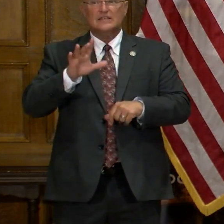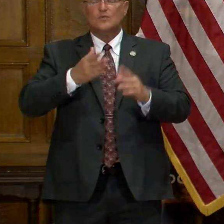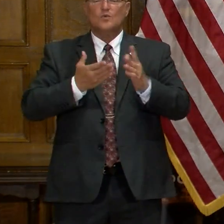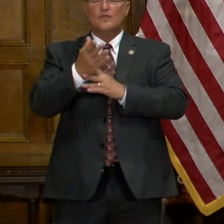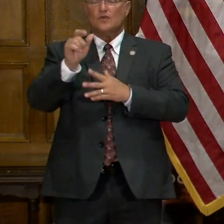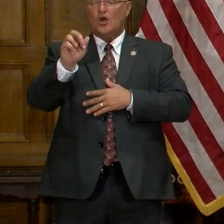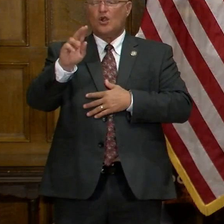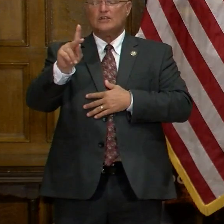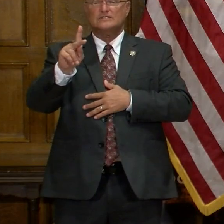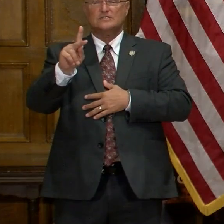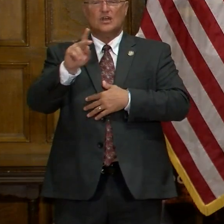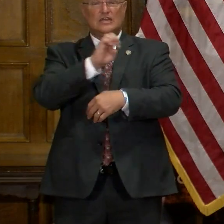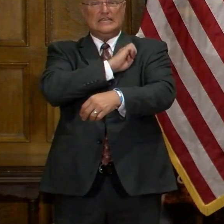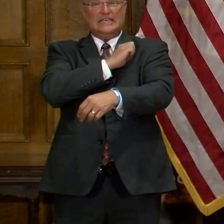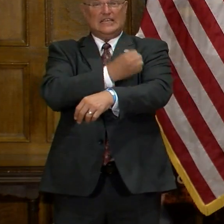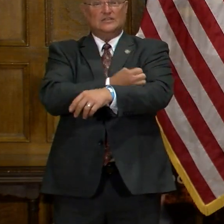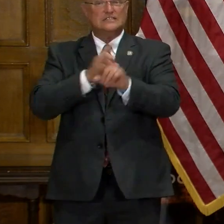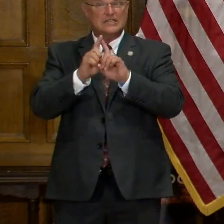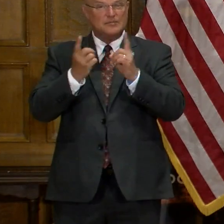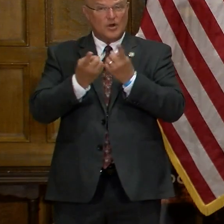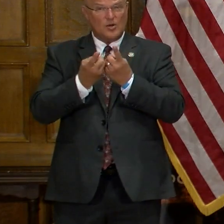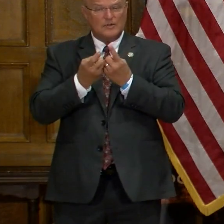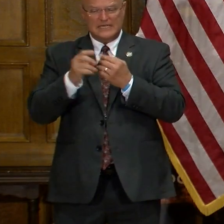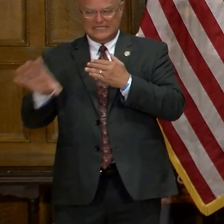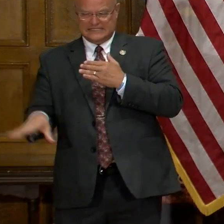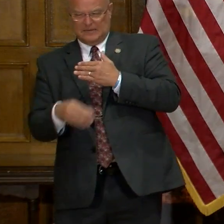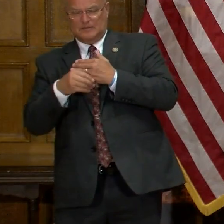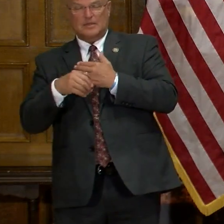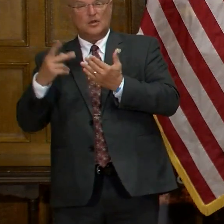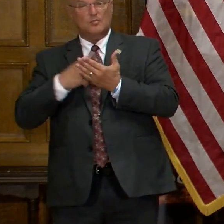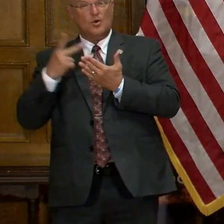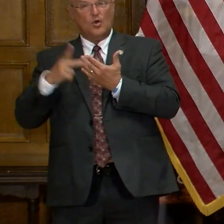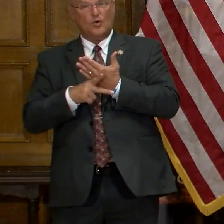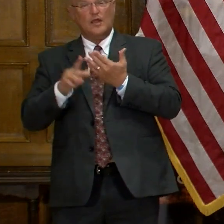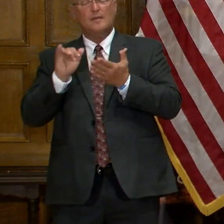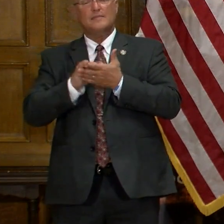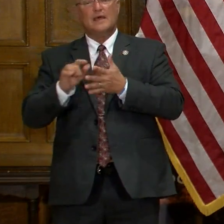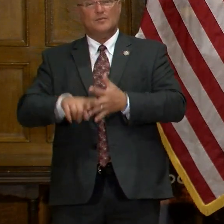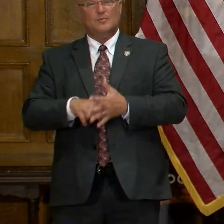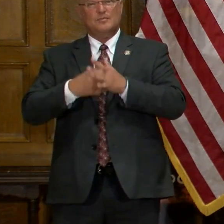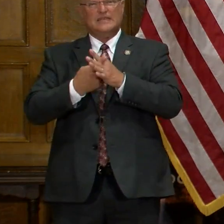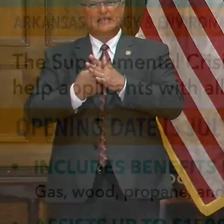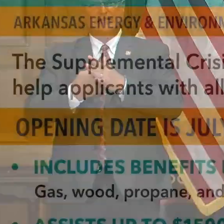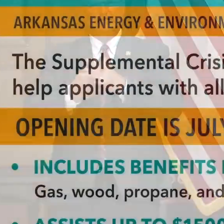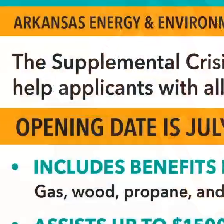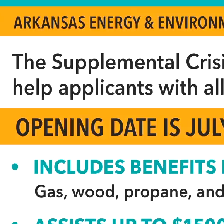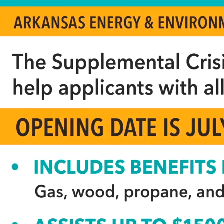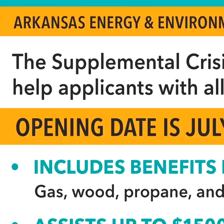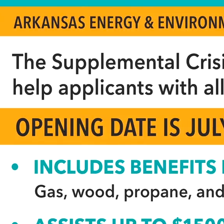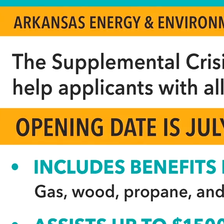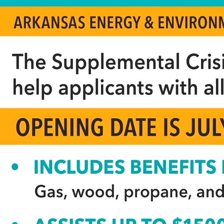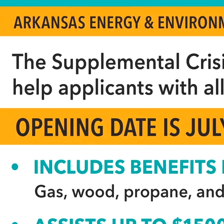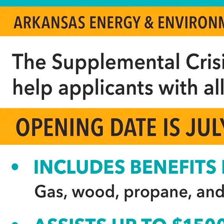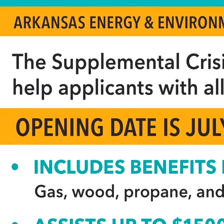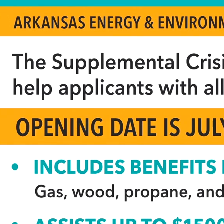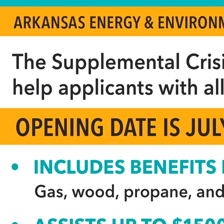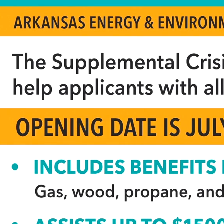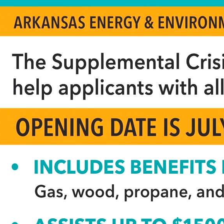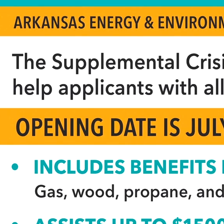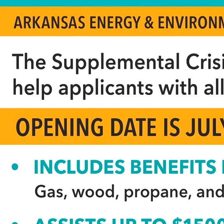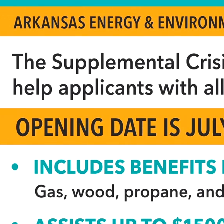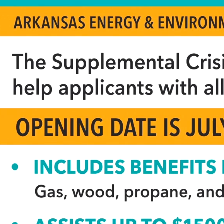through Arkansas Energy Department. It's a supplemental program that will begin next Monday, July